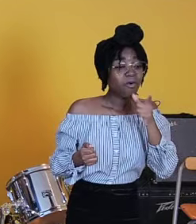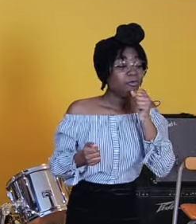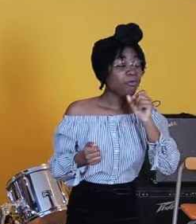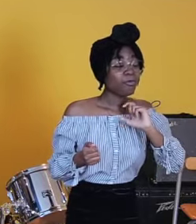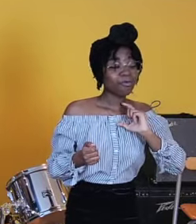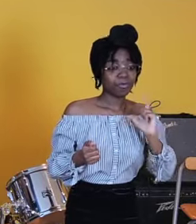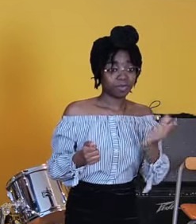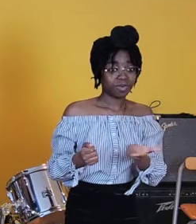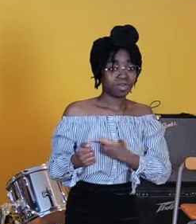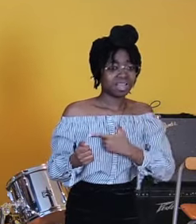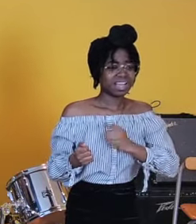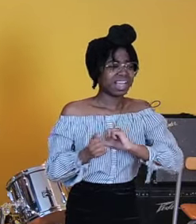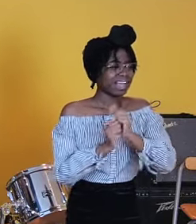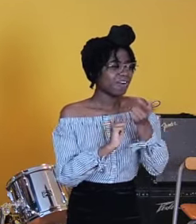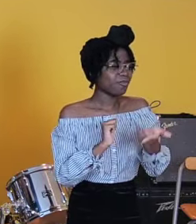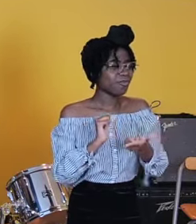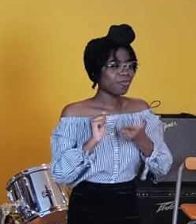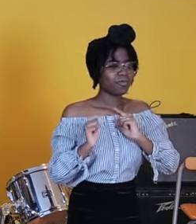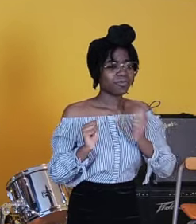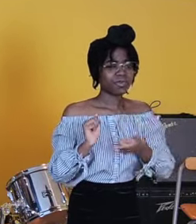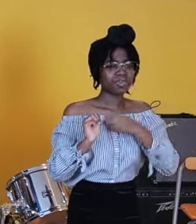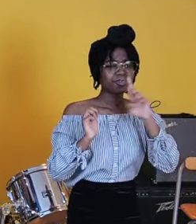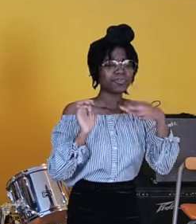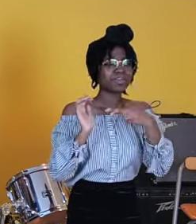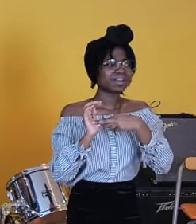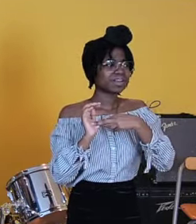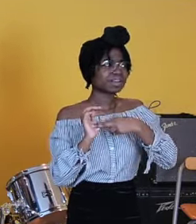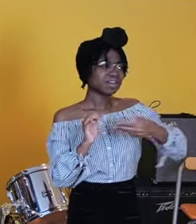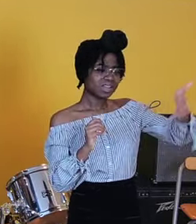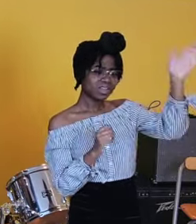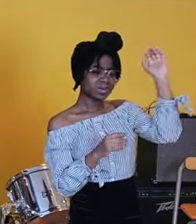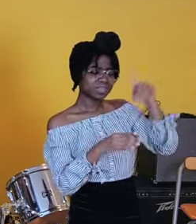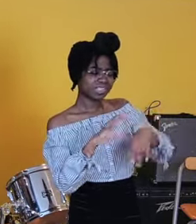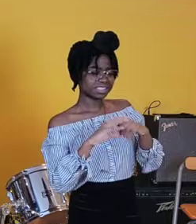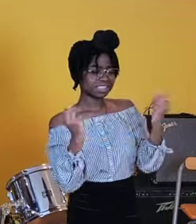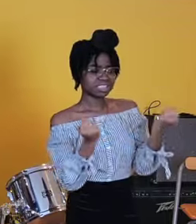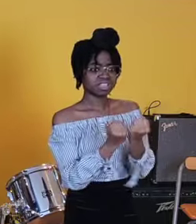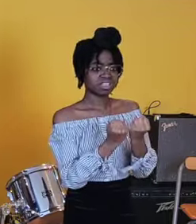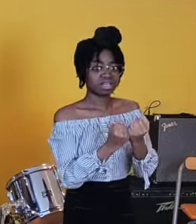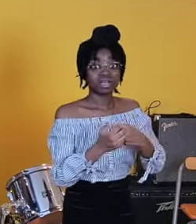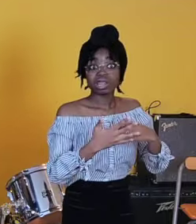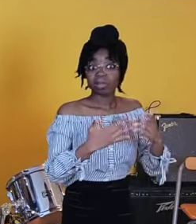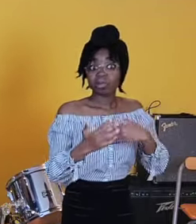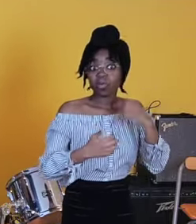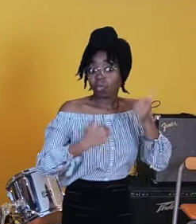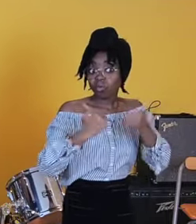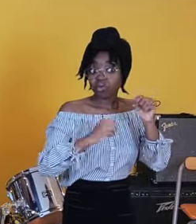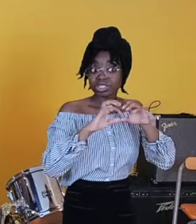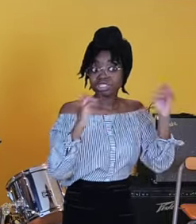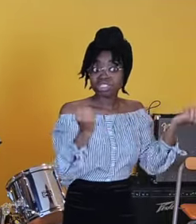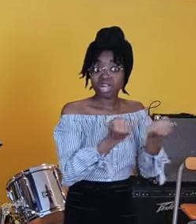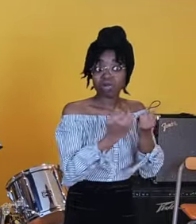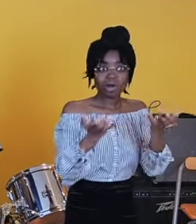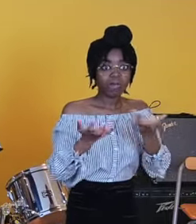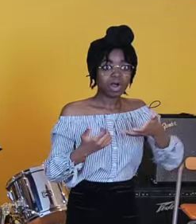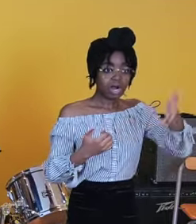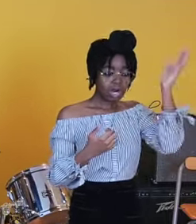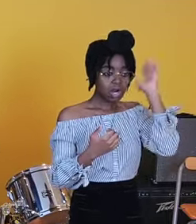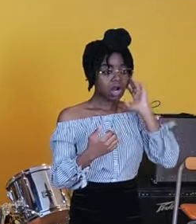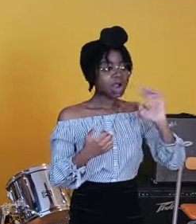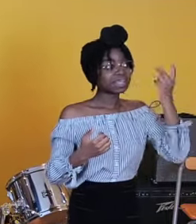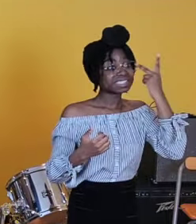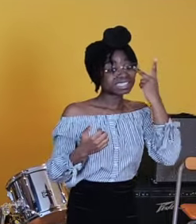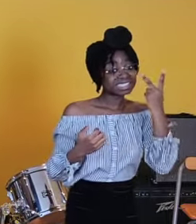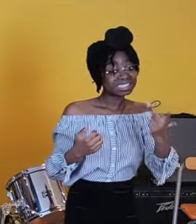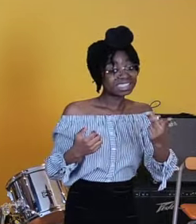represent him in society. It doesn't matter where or which society in which we find ourselves, we still want God to testify by the way we live,